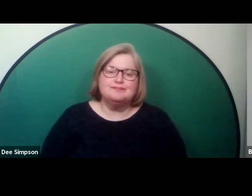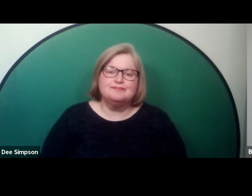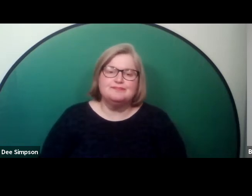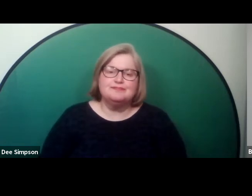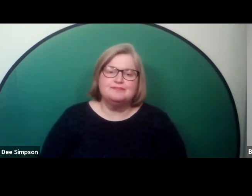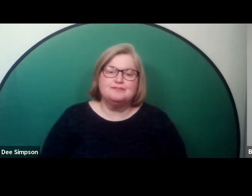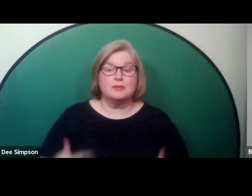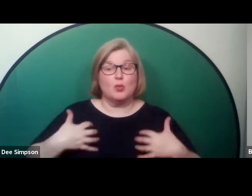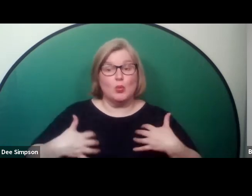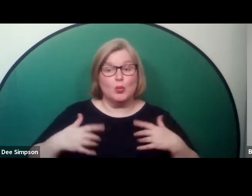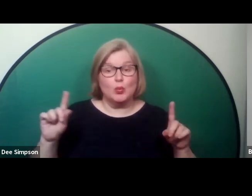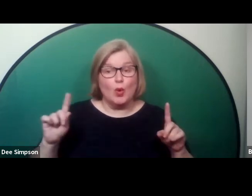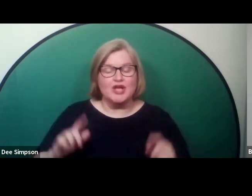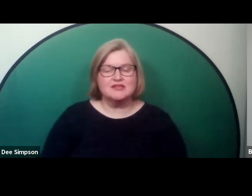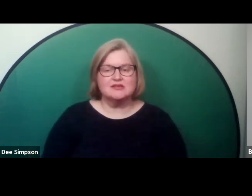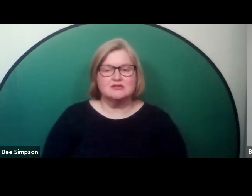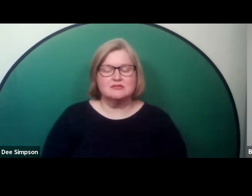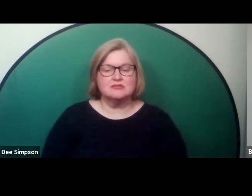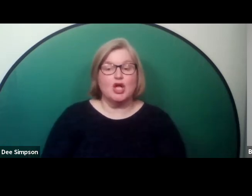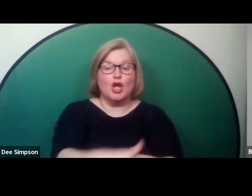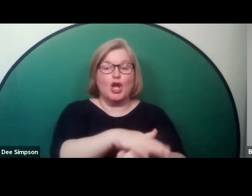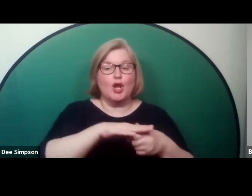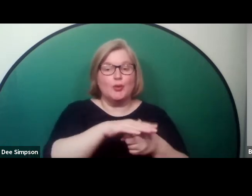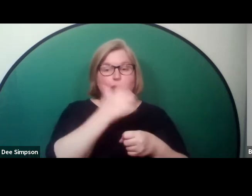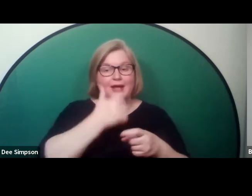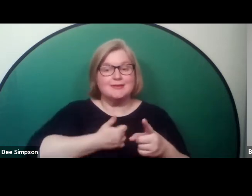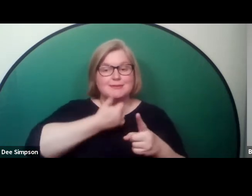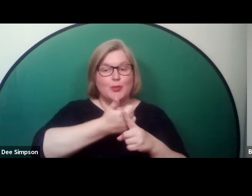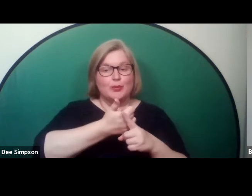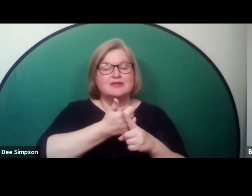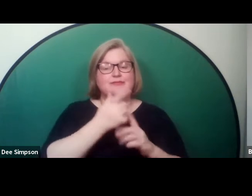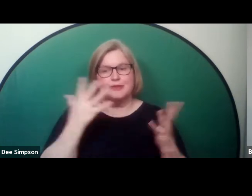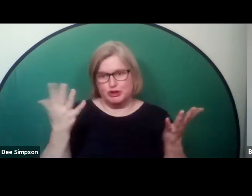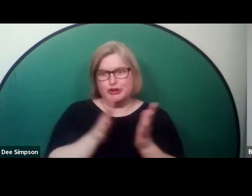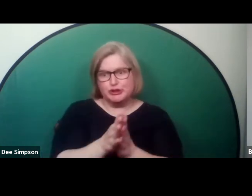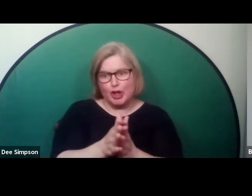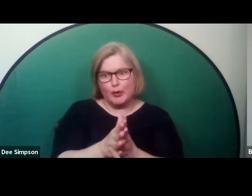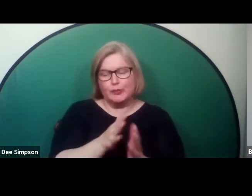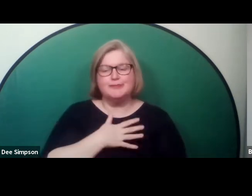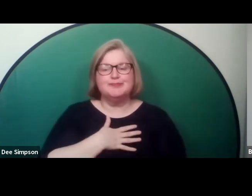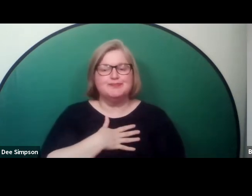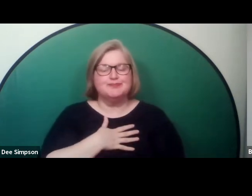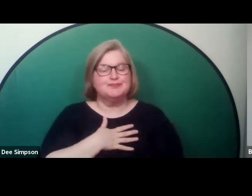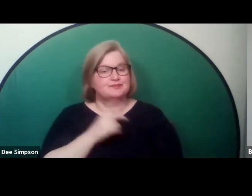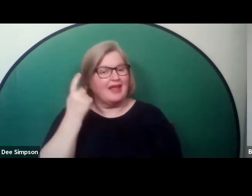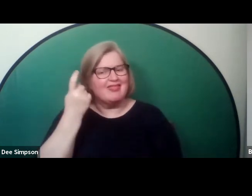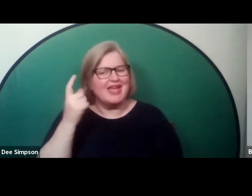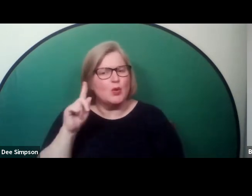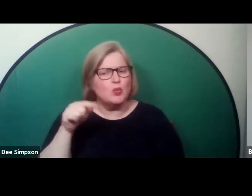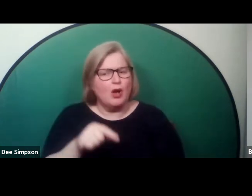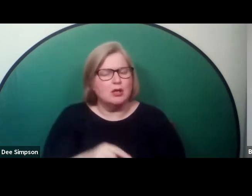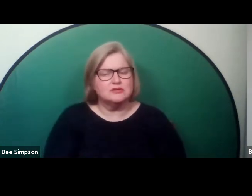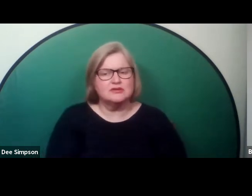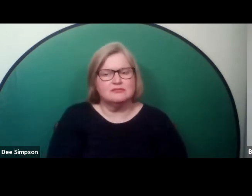So we're interested in whether localization could help here. So let's just take a little look at